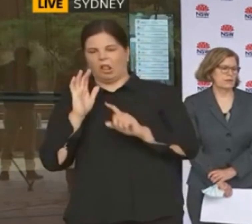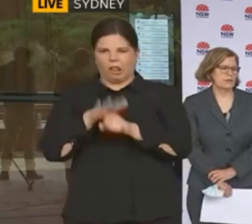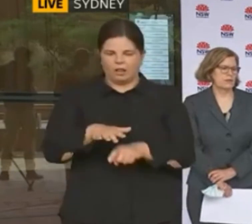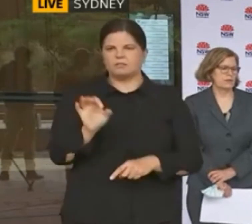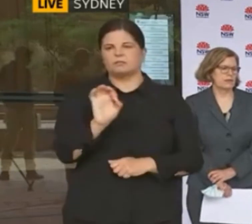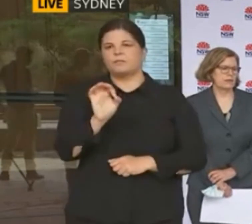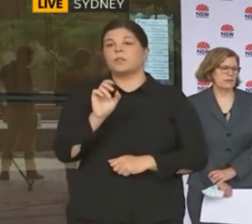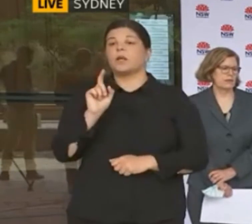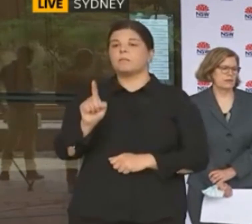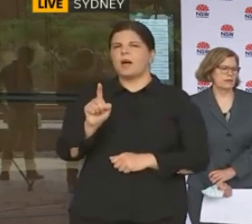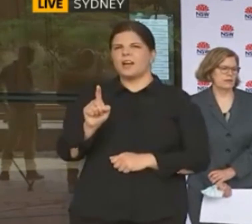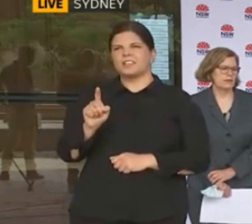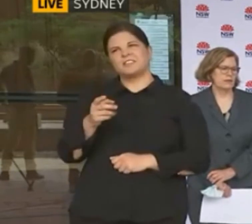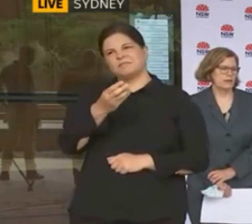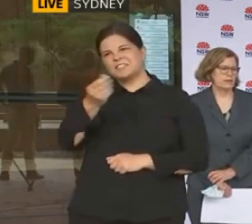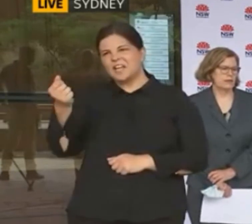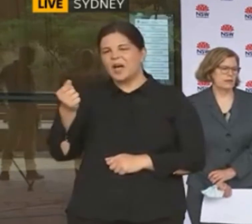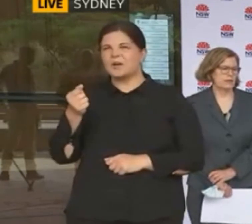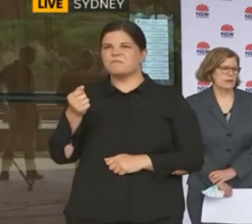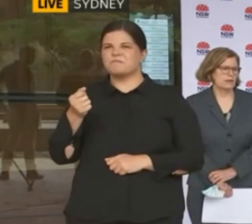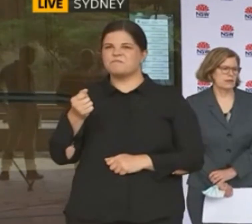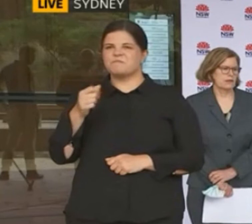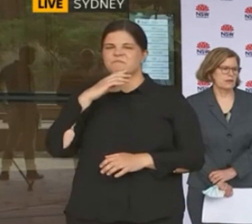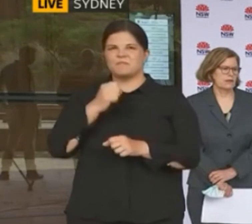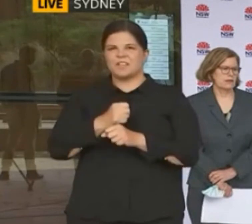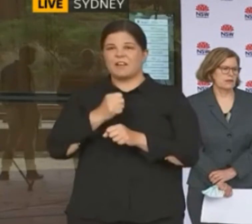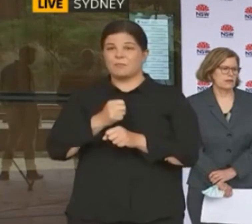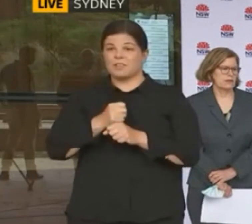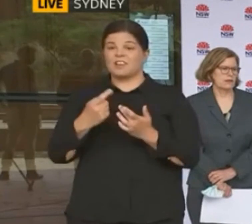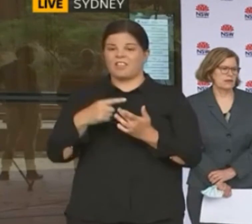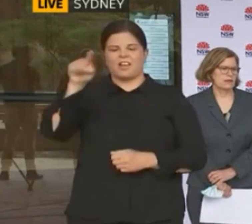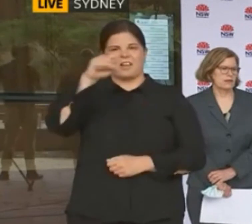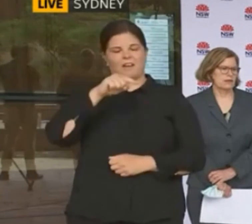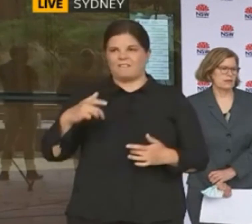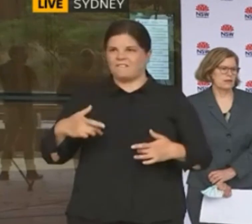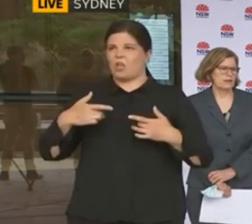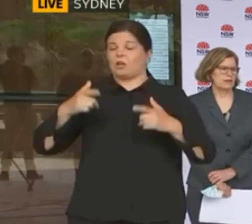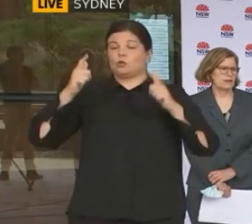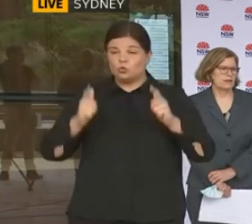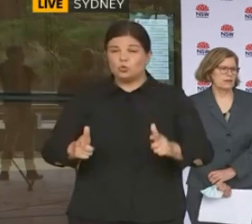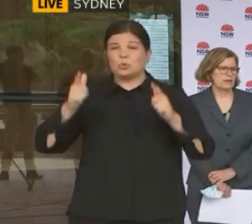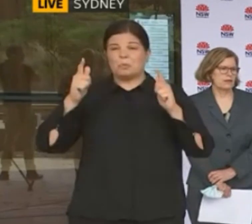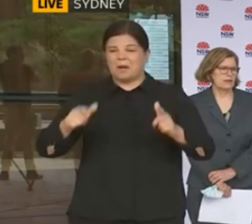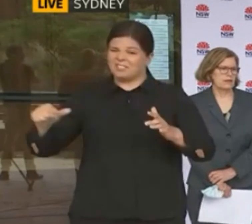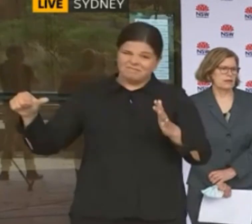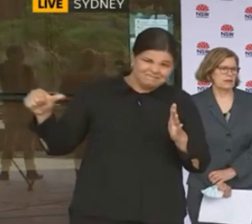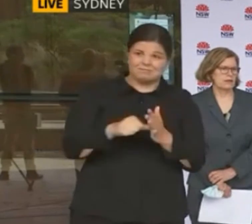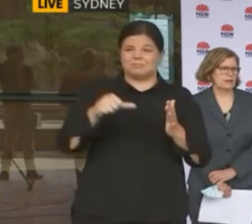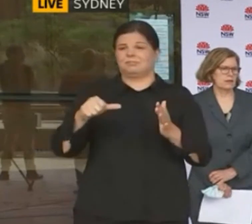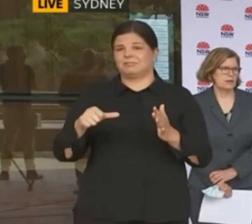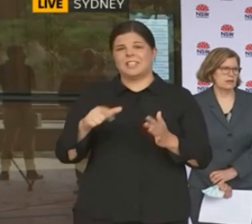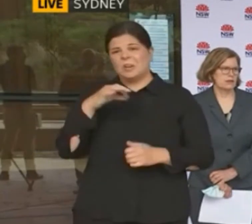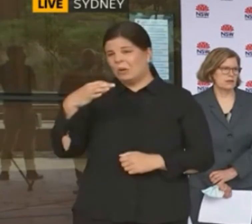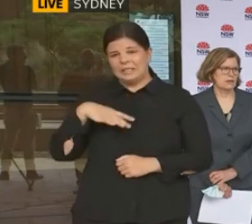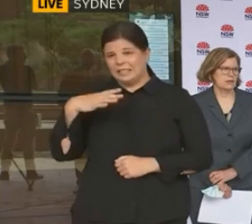the overreaction in relation to some parts of dealing with the pandemic from other state premiers, I think, is evident, and this is another